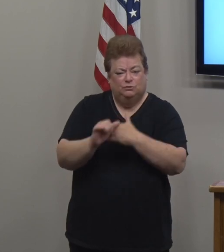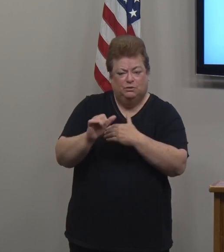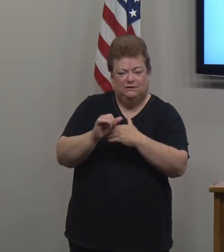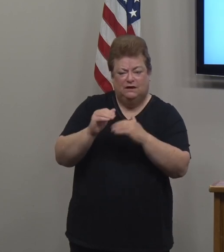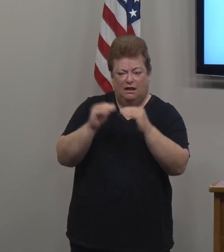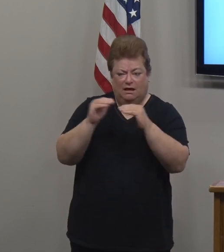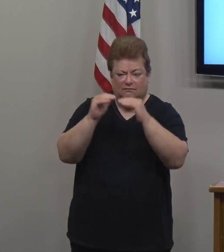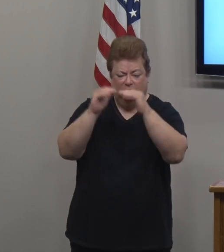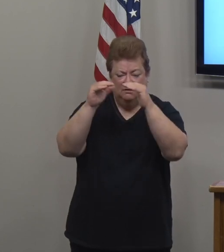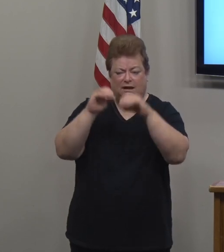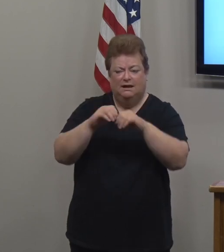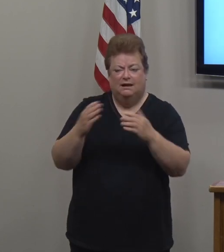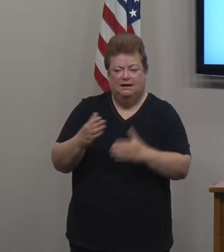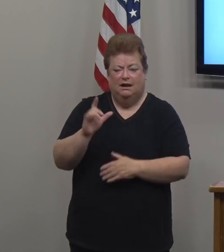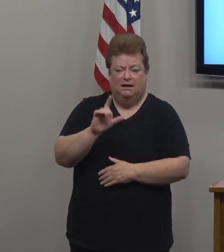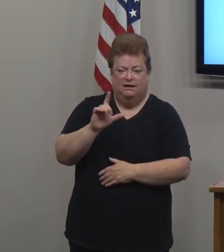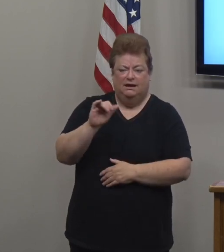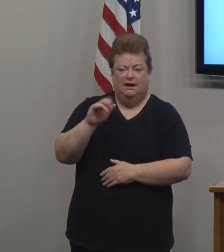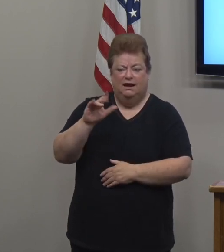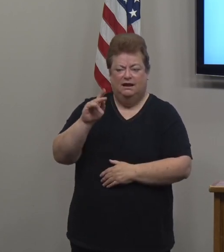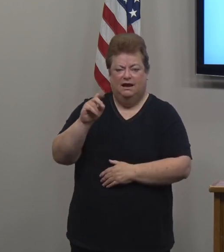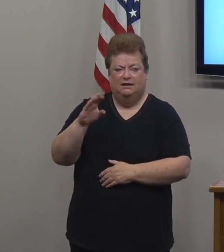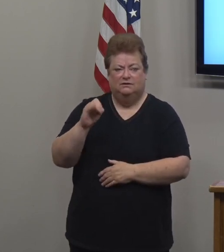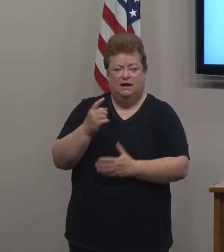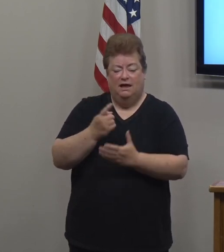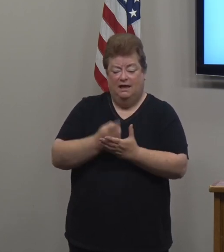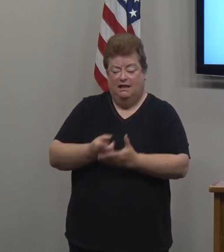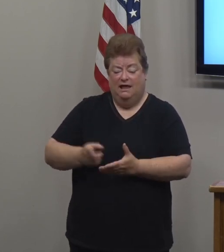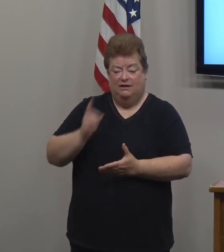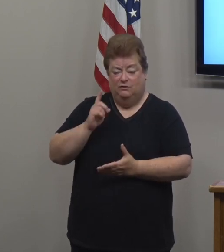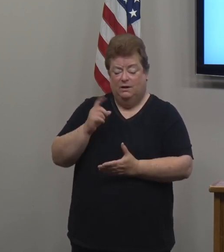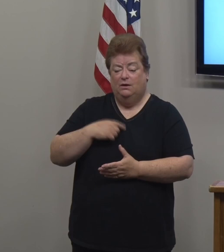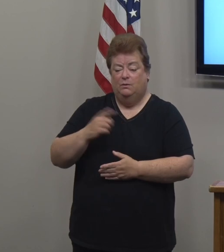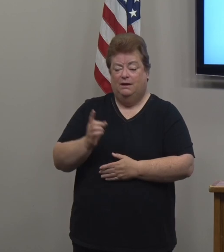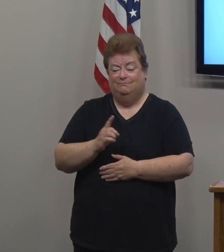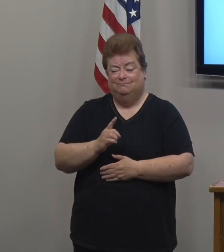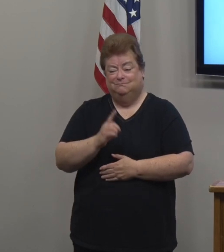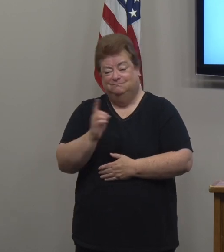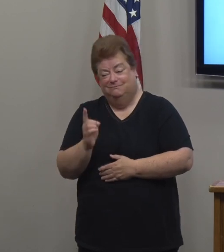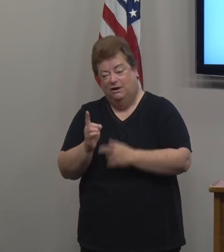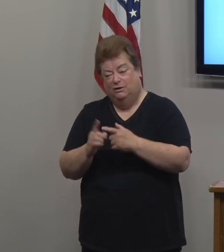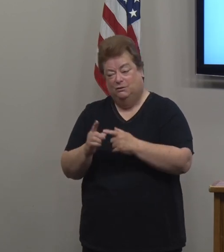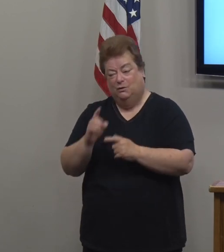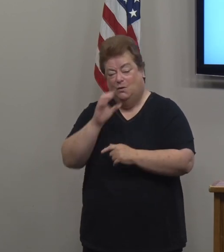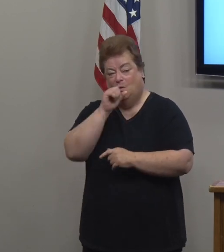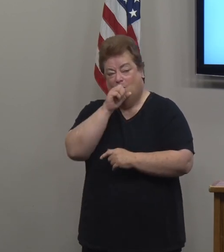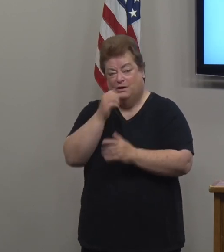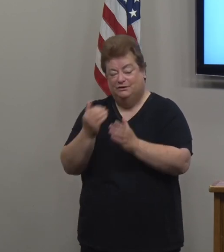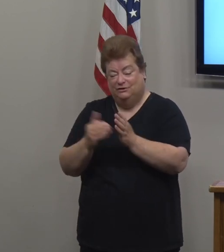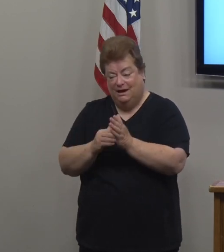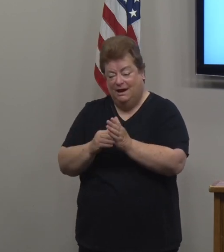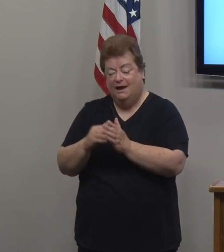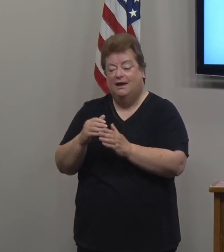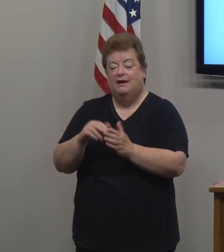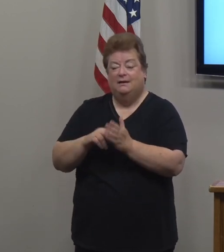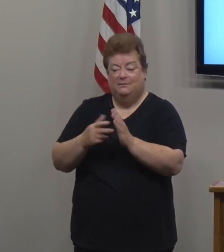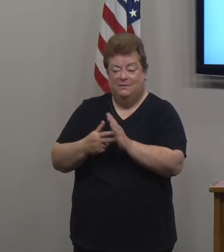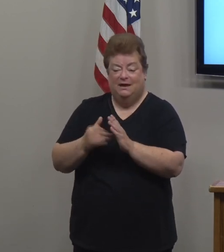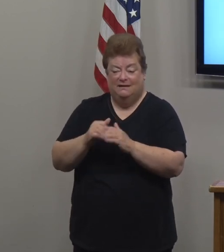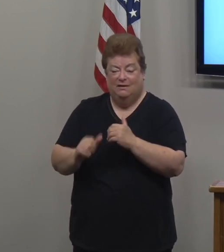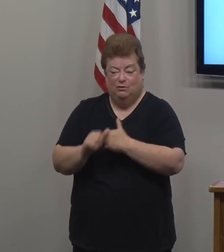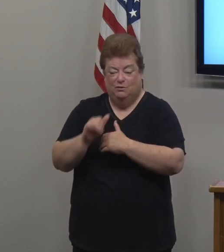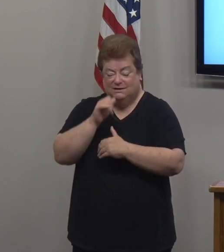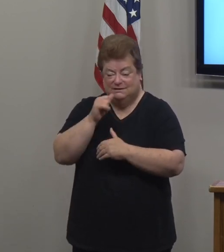transmission in Lincoln and Lancaster County. Last week, the dial moved back to orange, signifying that the risk of the virus spreading in our community